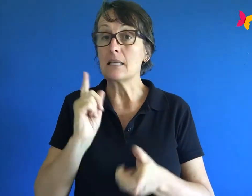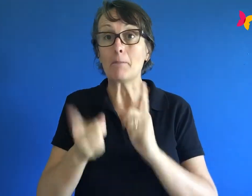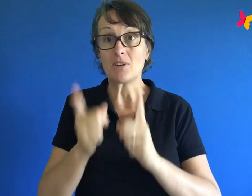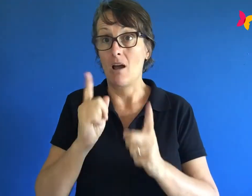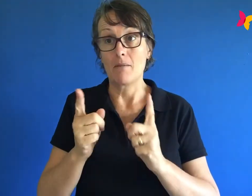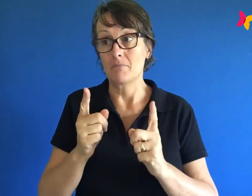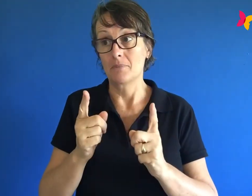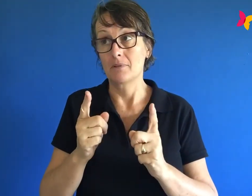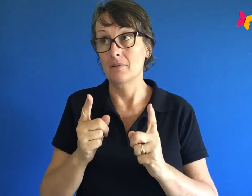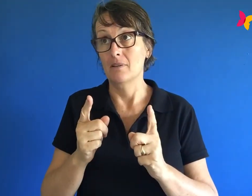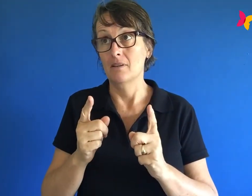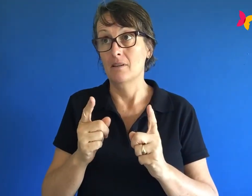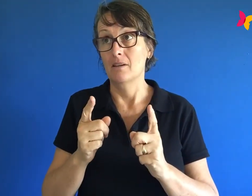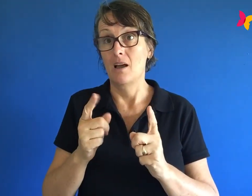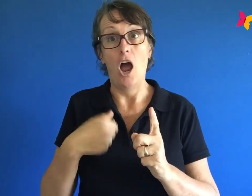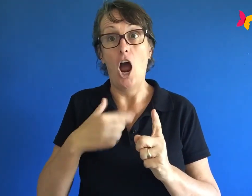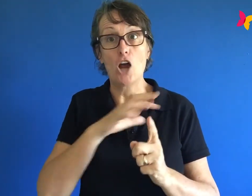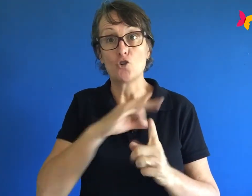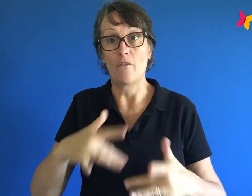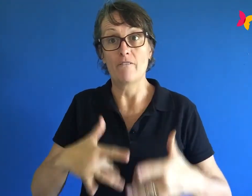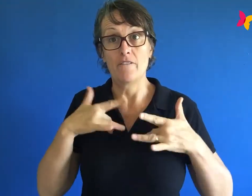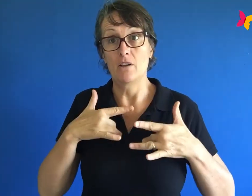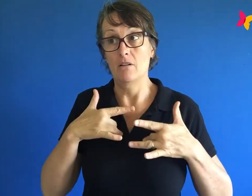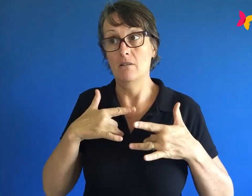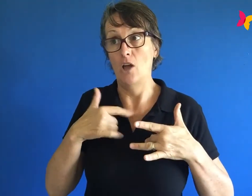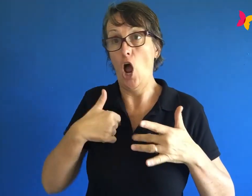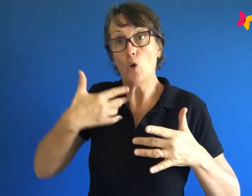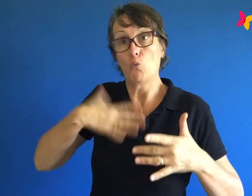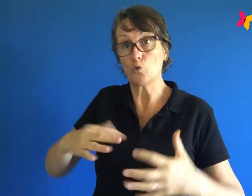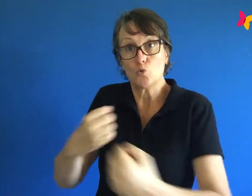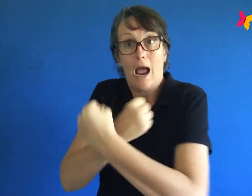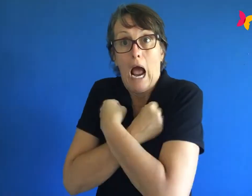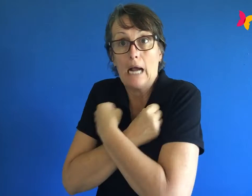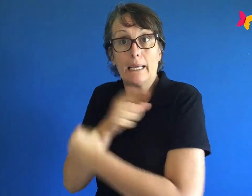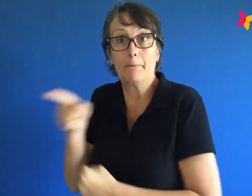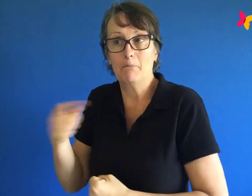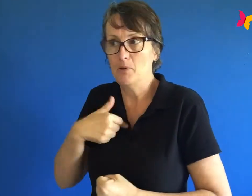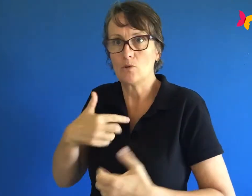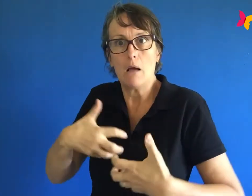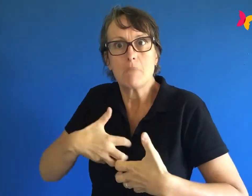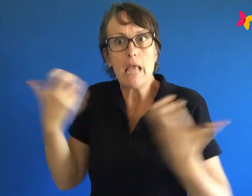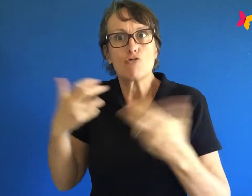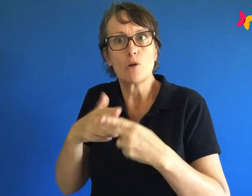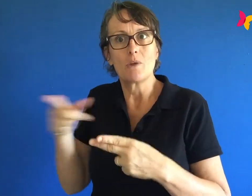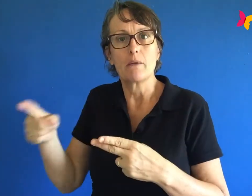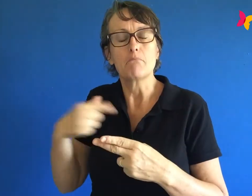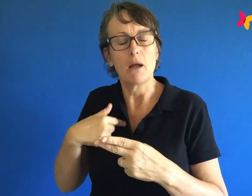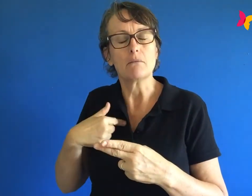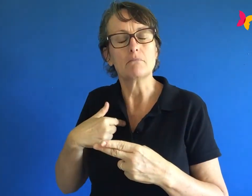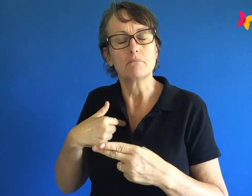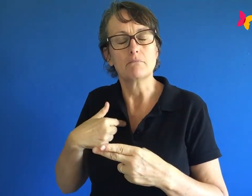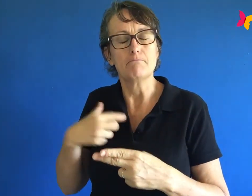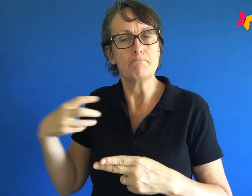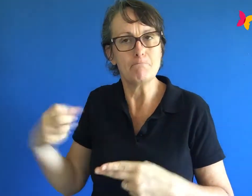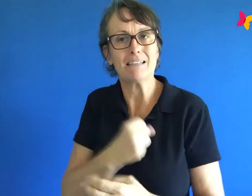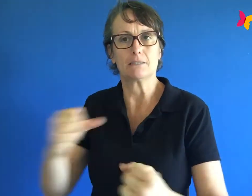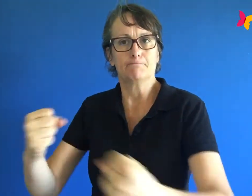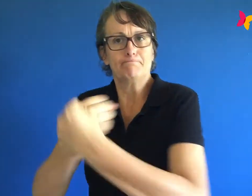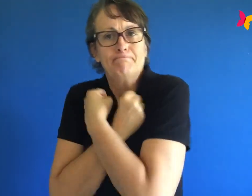thing, when we least felt like hugging him, we knew he had to have one. Come on in. Love it. You know, Absolutely love it.